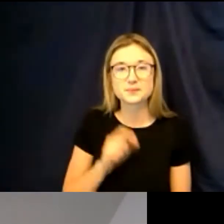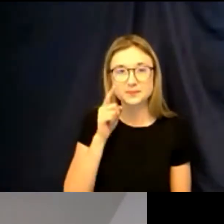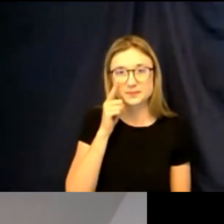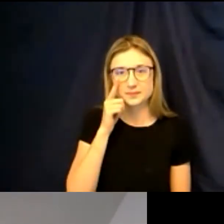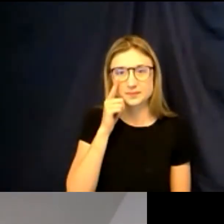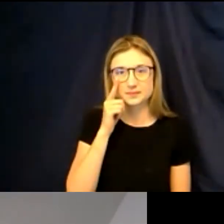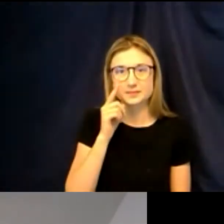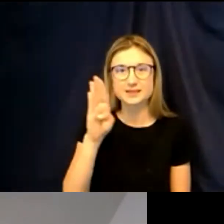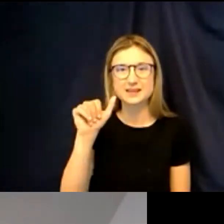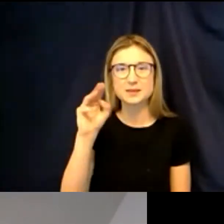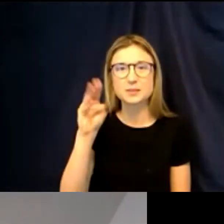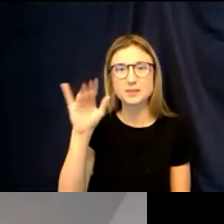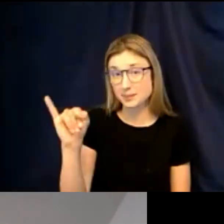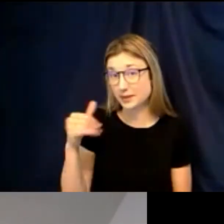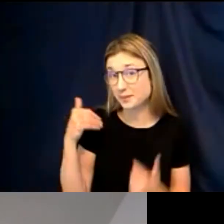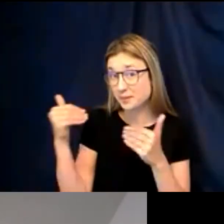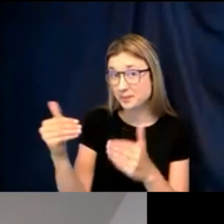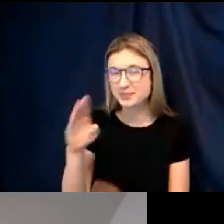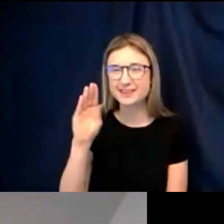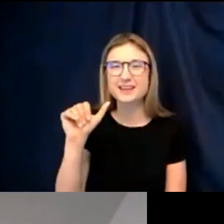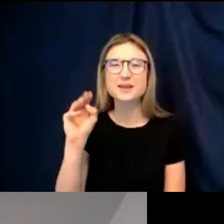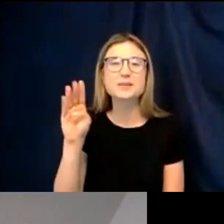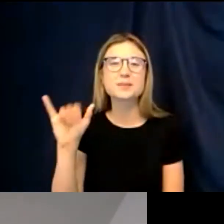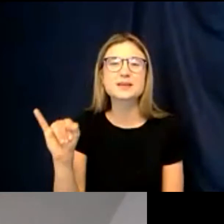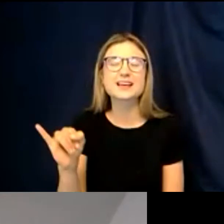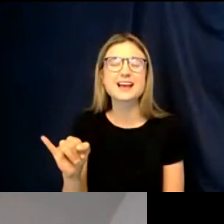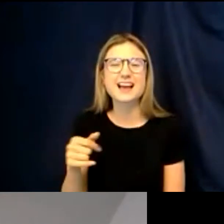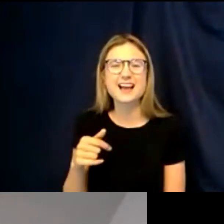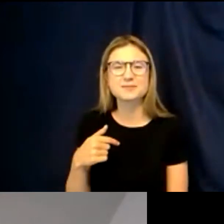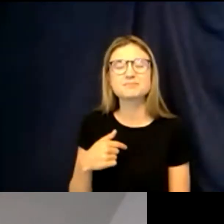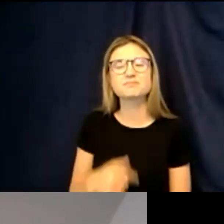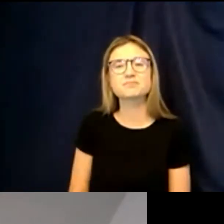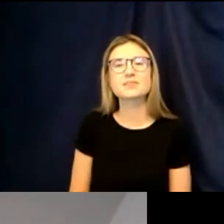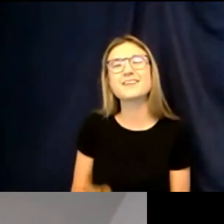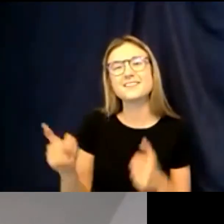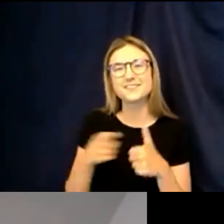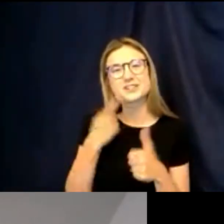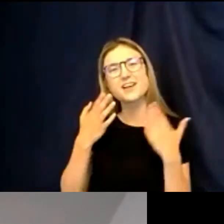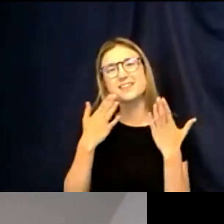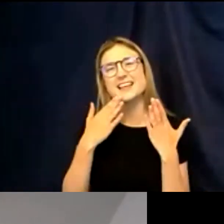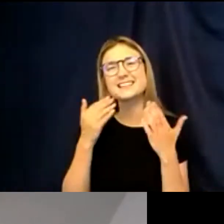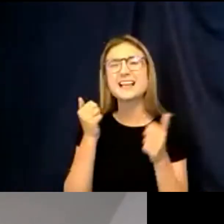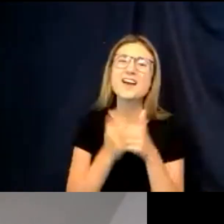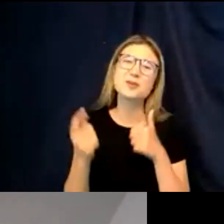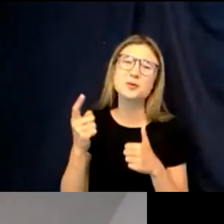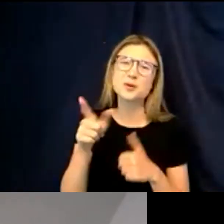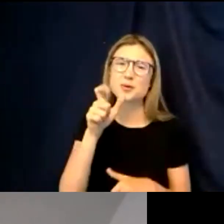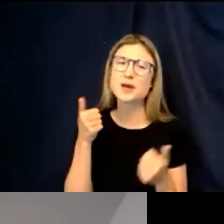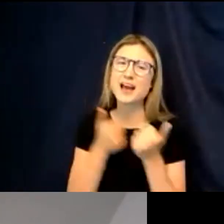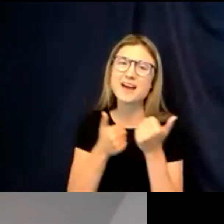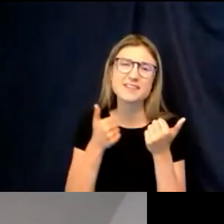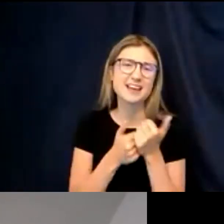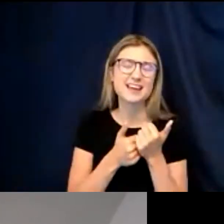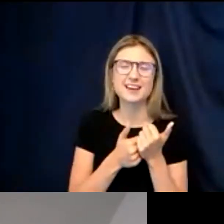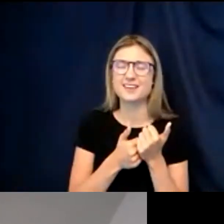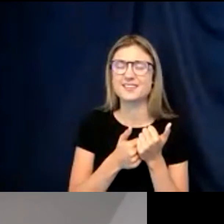Oh, Bambi, I see you unmuted. I would just say that, first off, thank everyone who advocated for that. This is an example, like many of the other bills